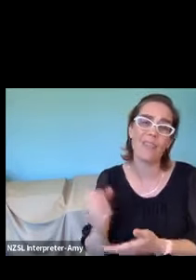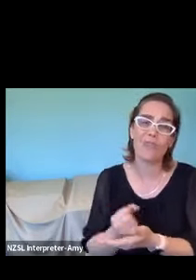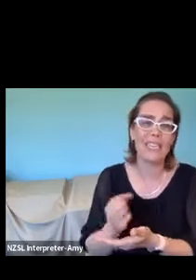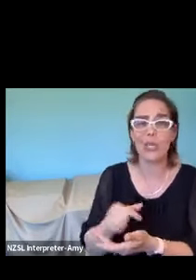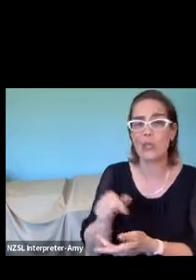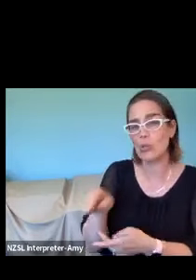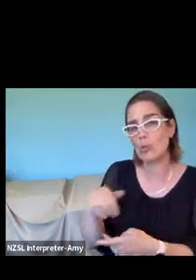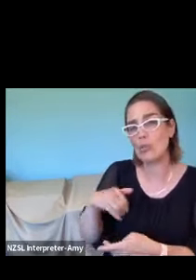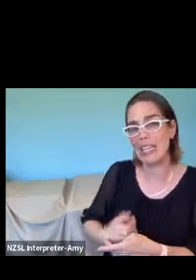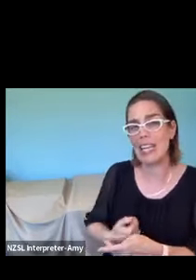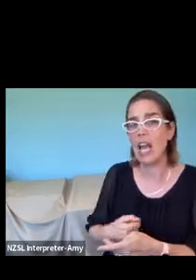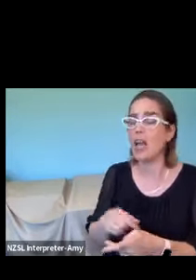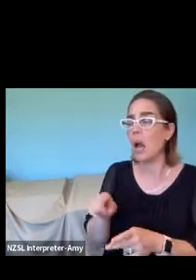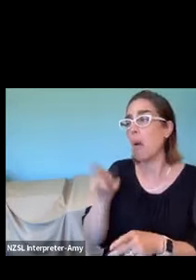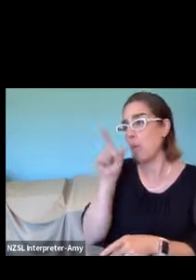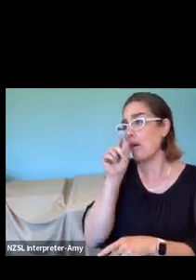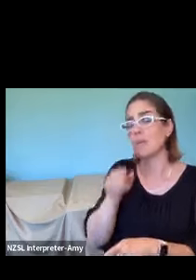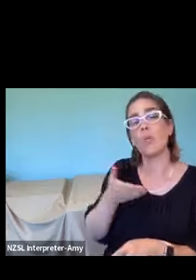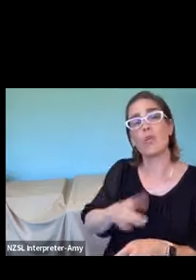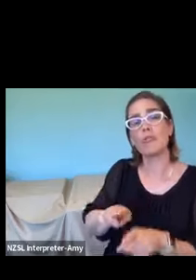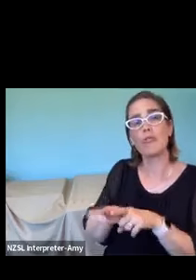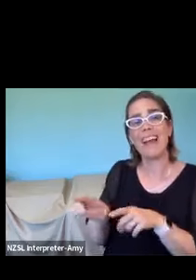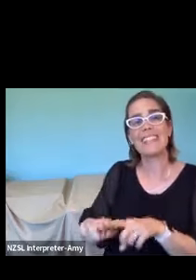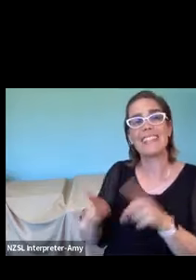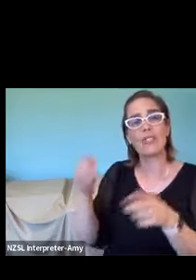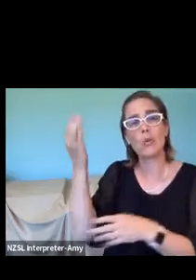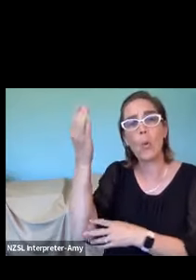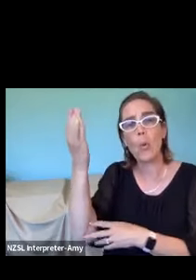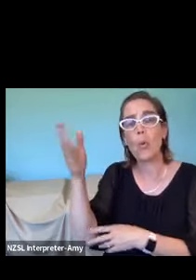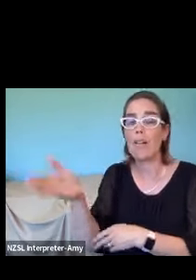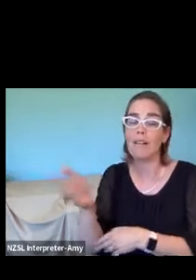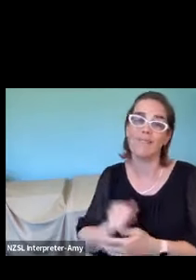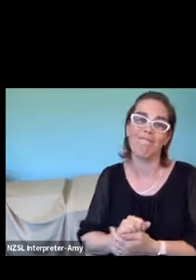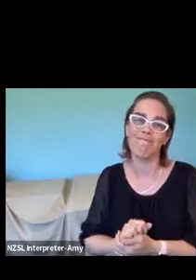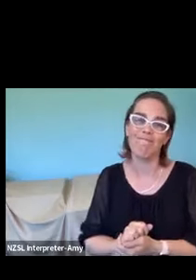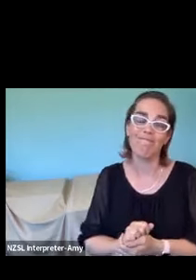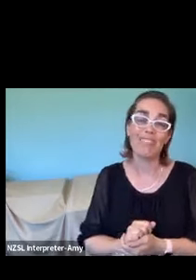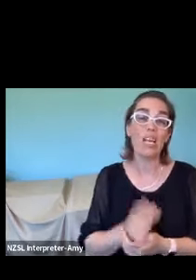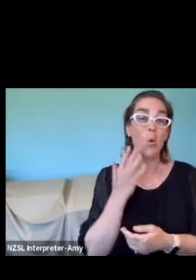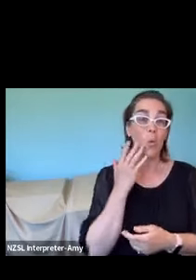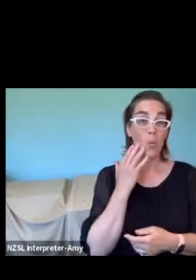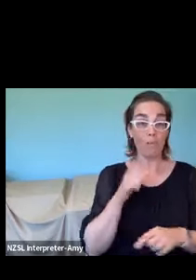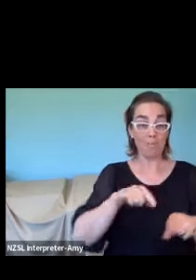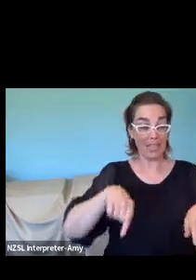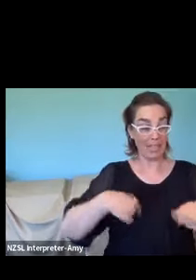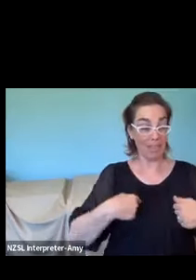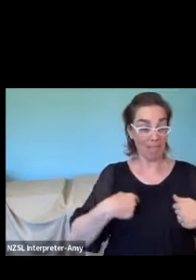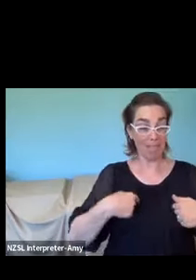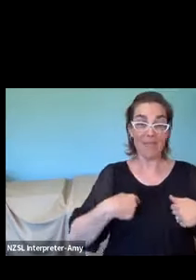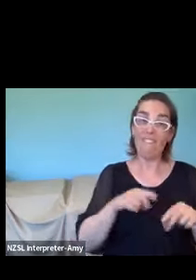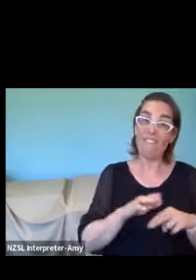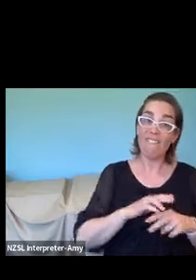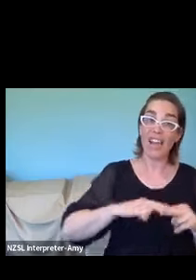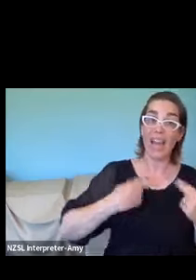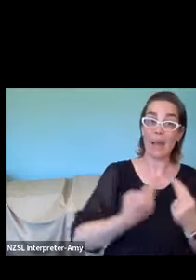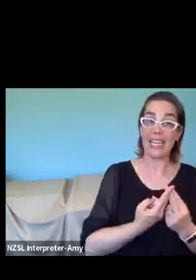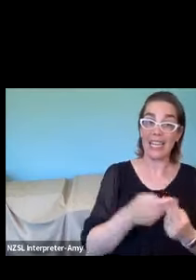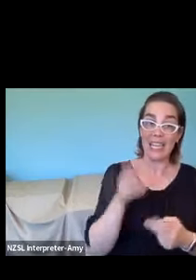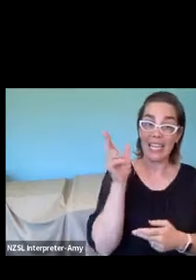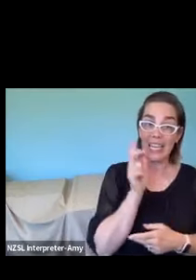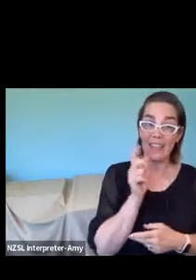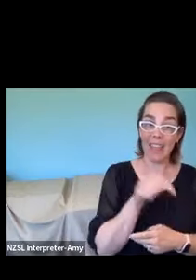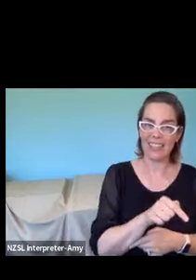school instead. And as a family, when you're hearing that, what you're hearing is, not only